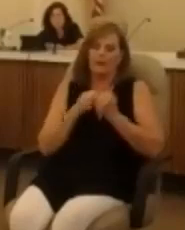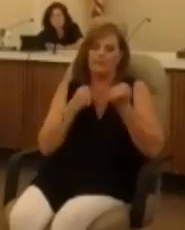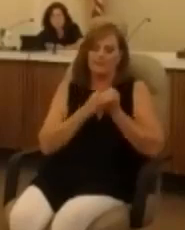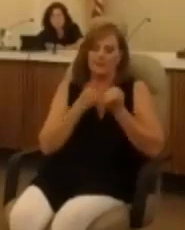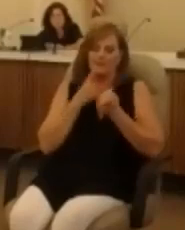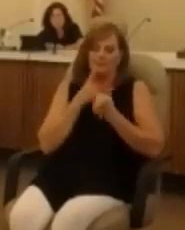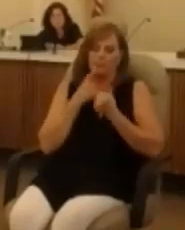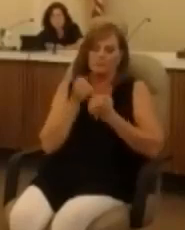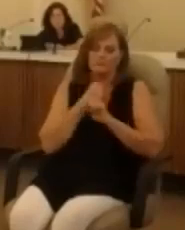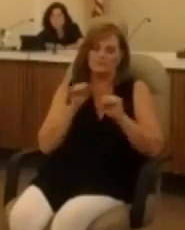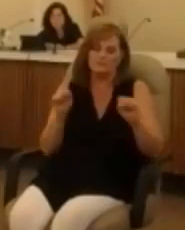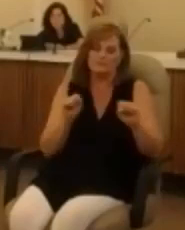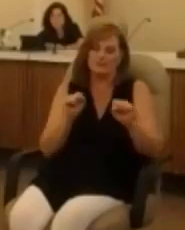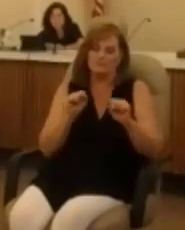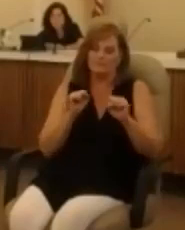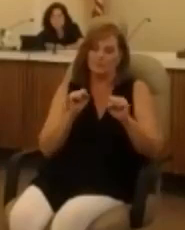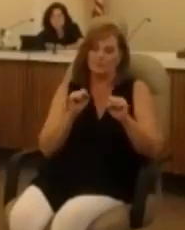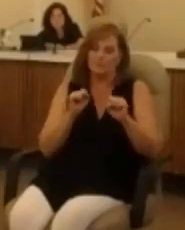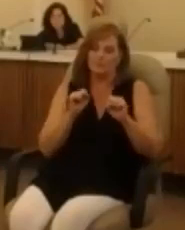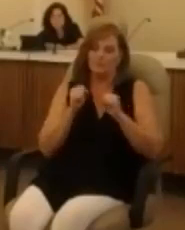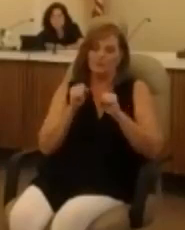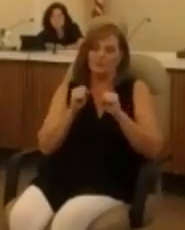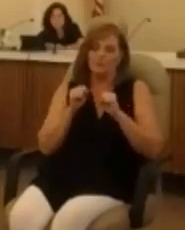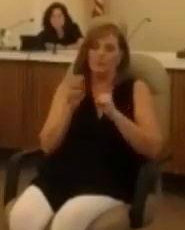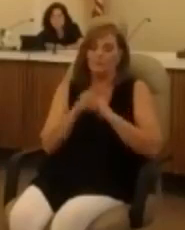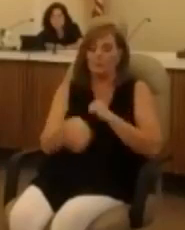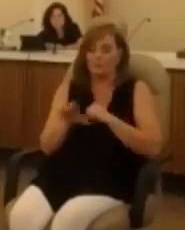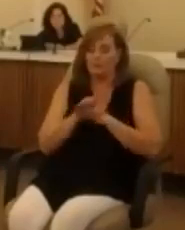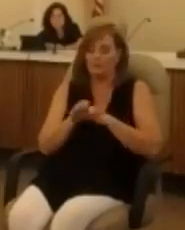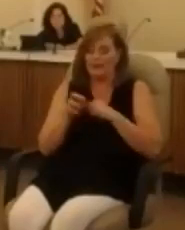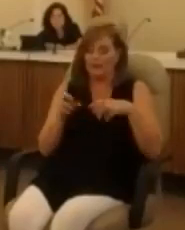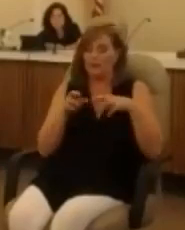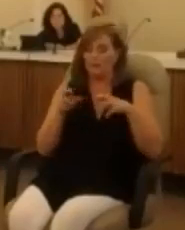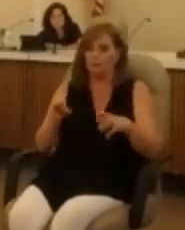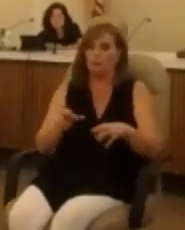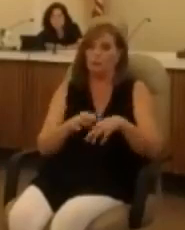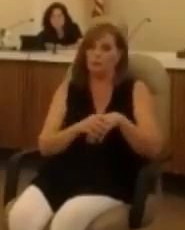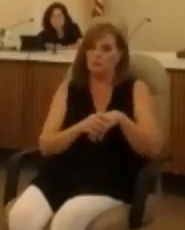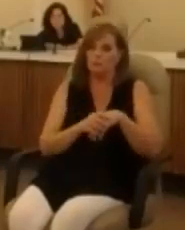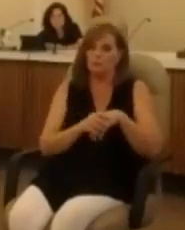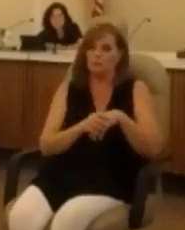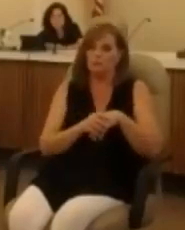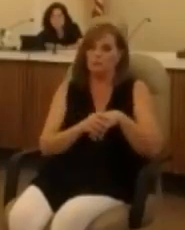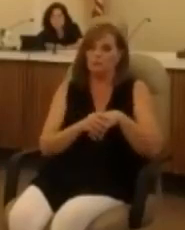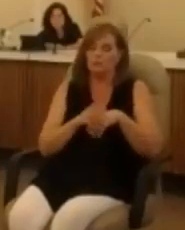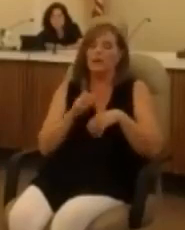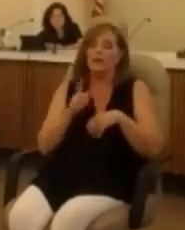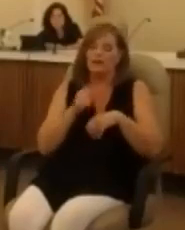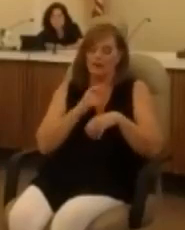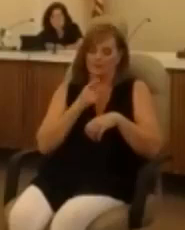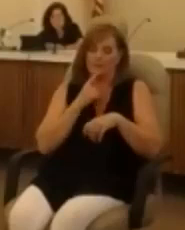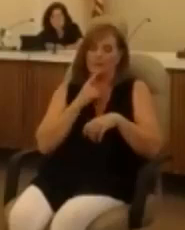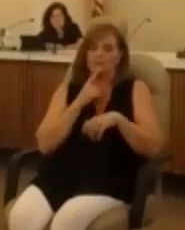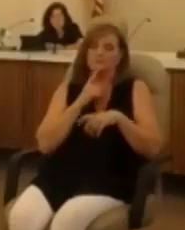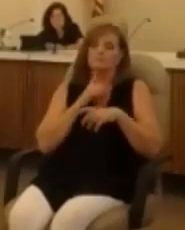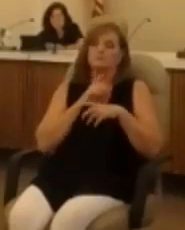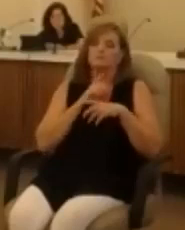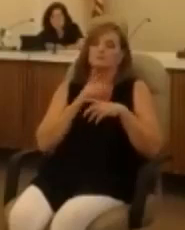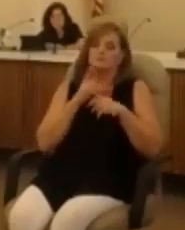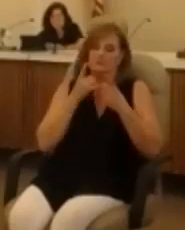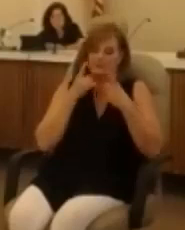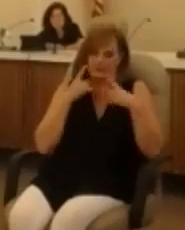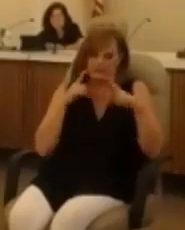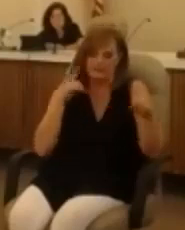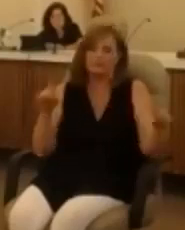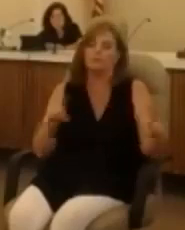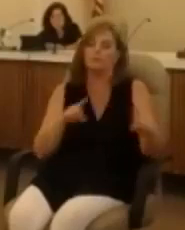from the community, and have been successful at encouraging the county to redevelop